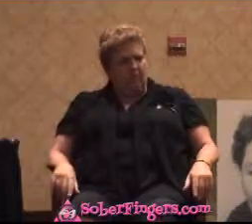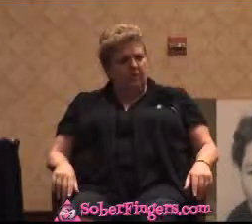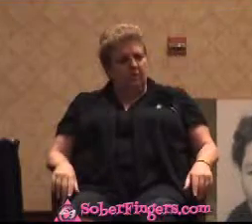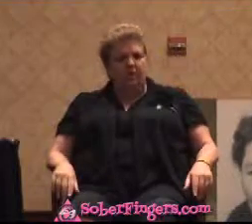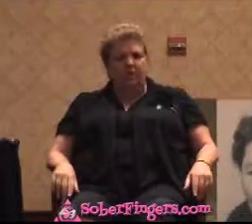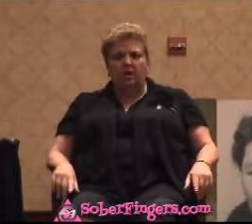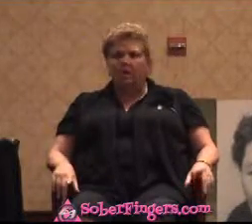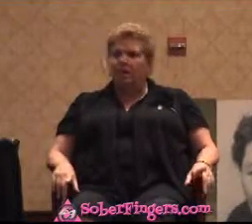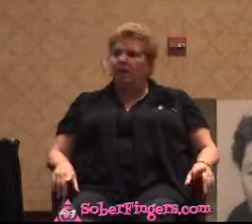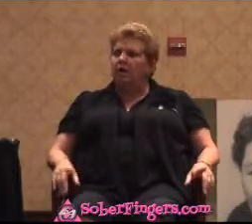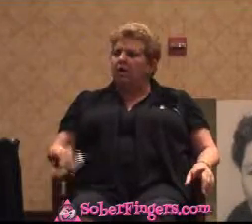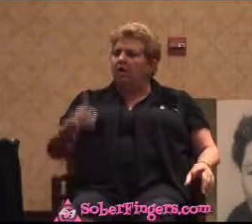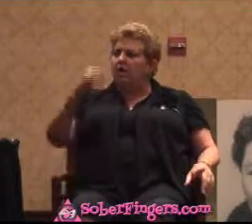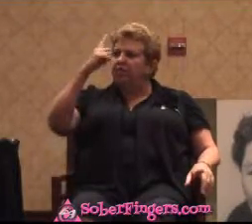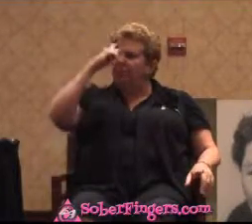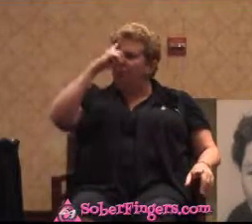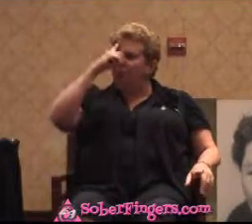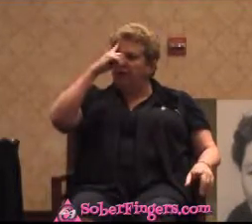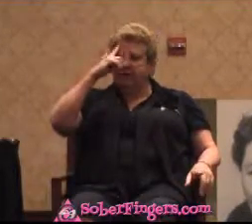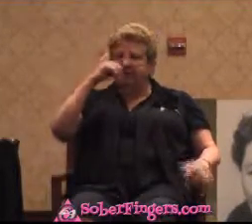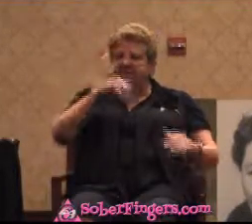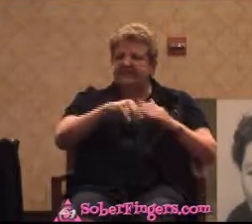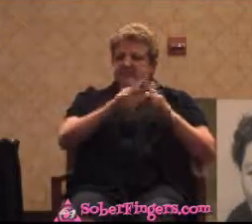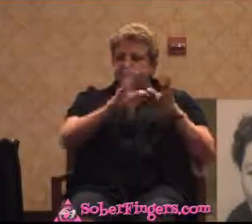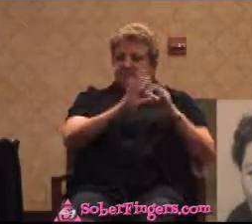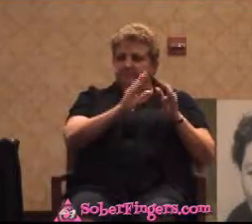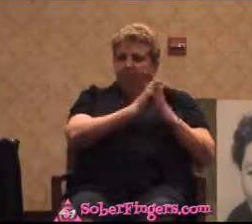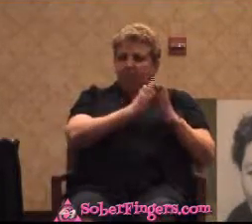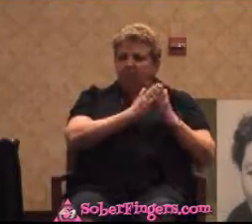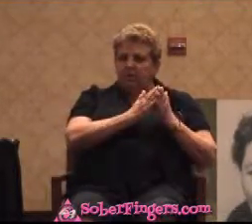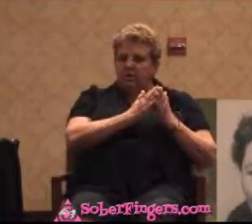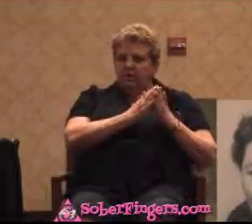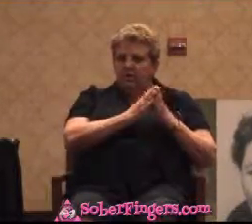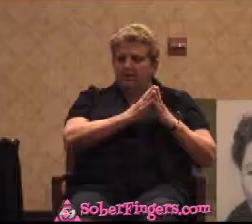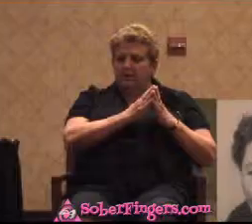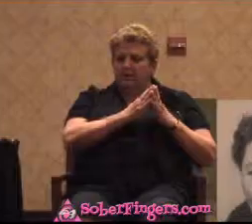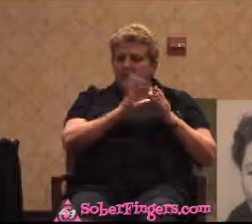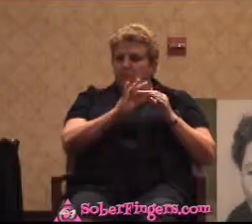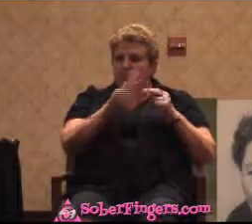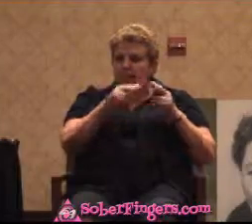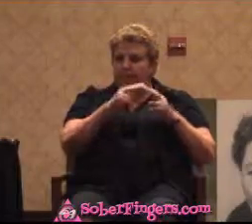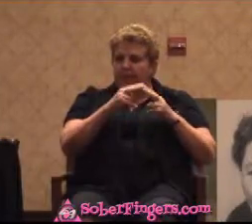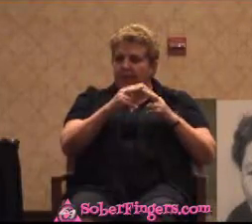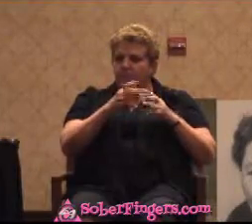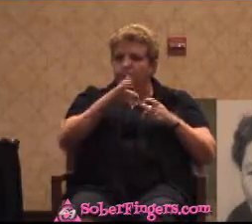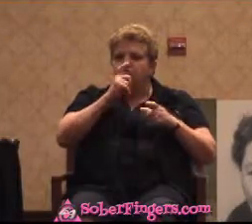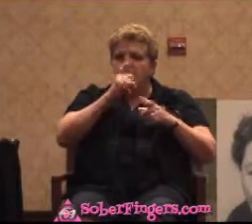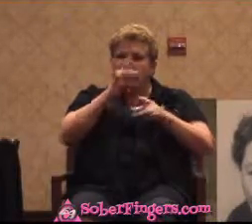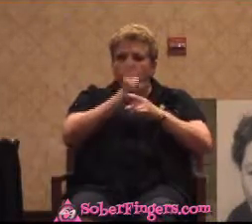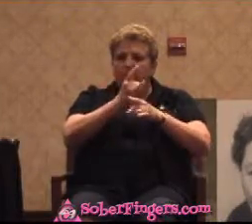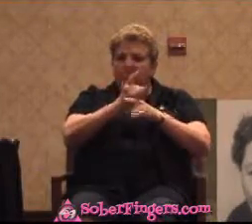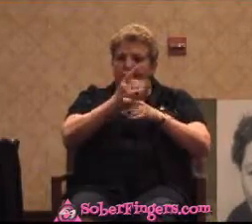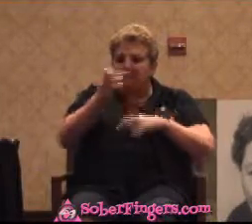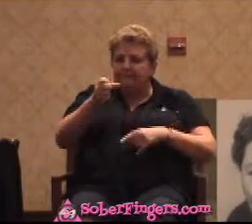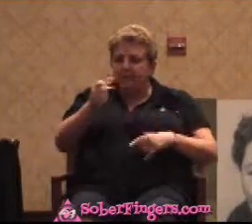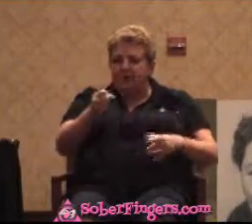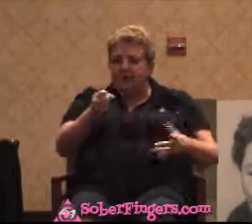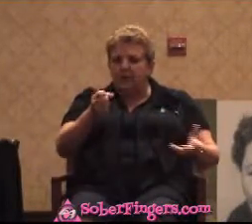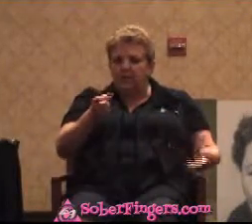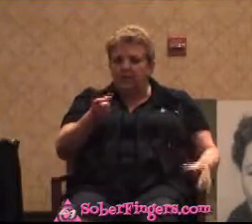He said suddenly the thought crossed his mind that he could put a little whiskey in his milk. He sensed he wasn't being a bit too smart. Suddenly